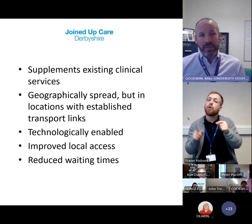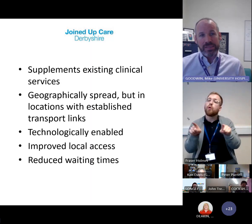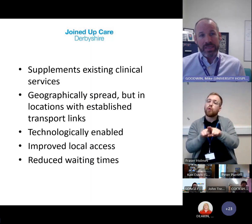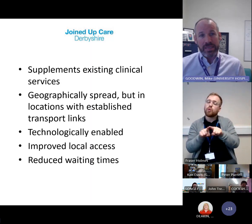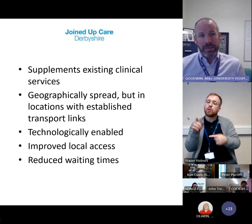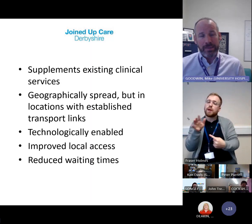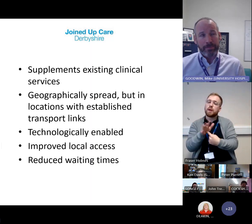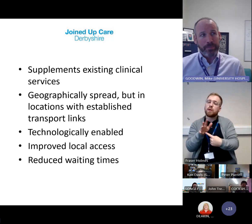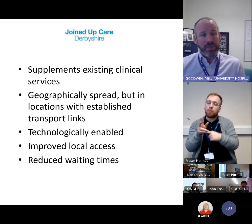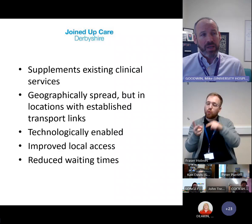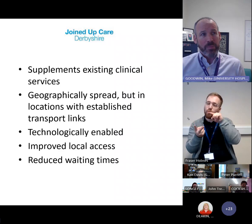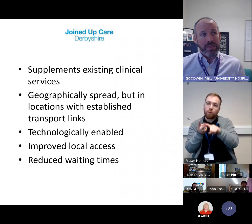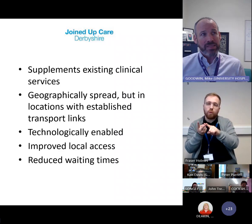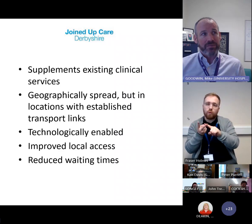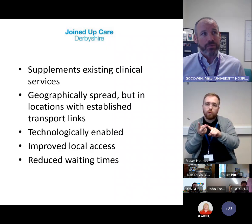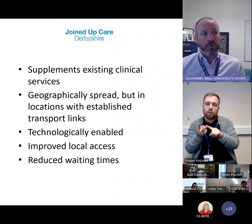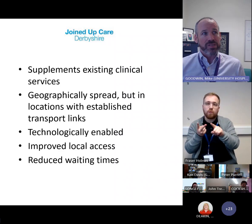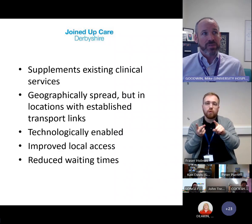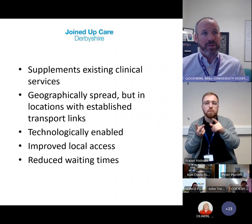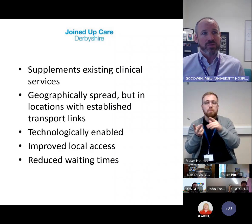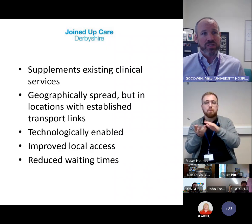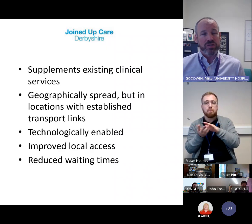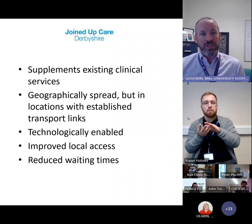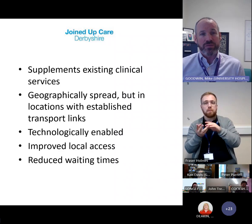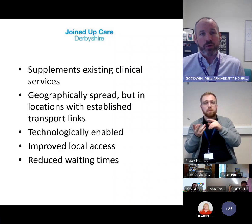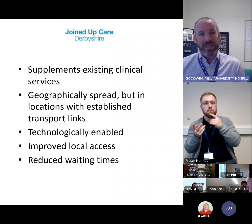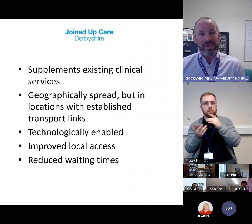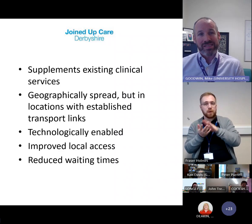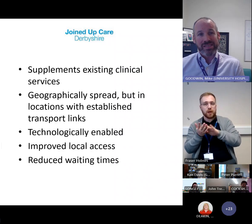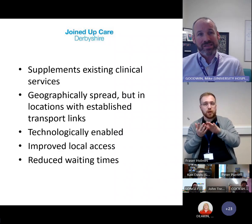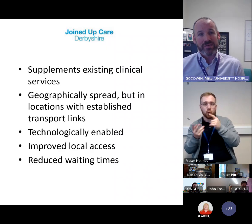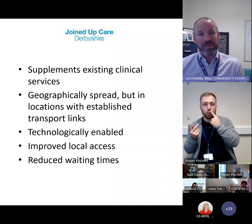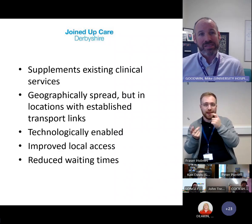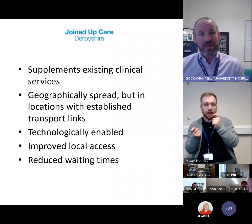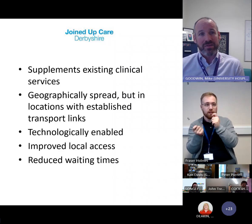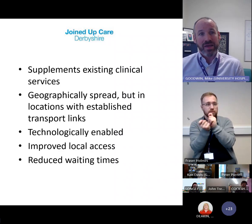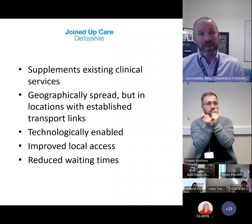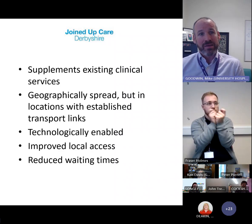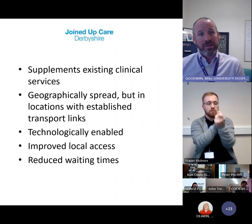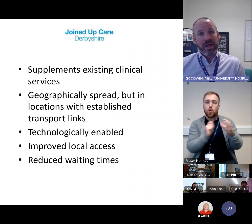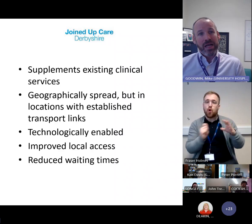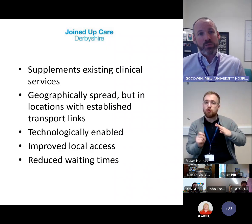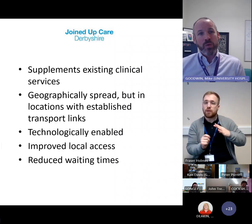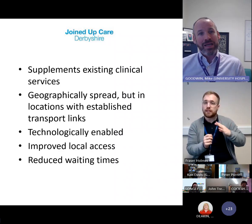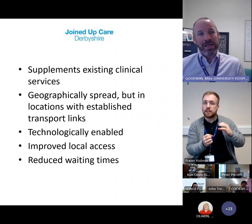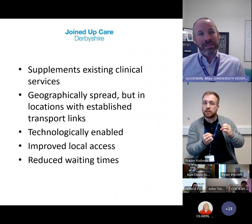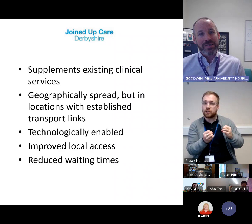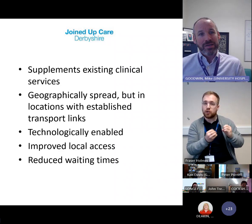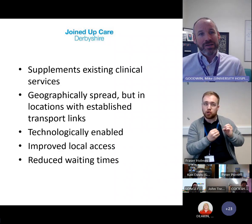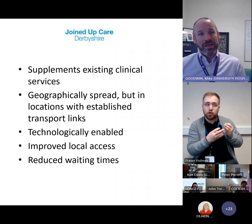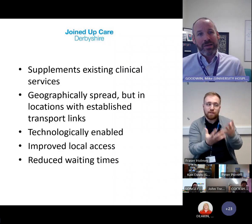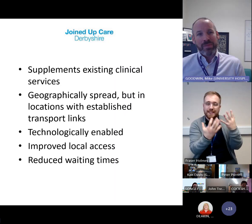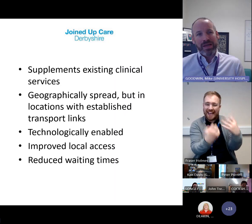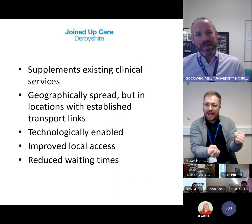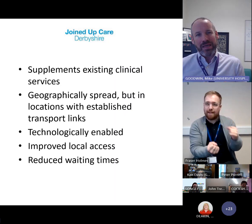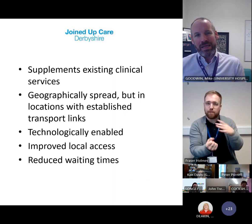importantly, I think, is the ability for us to be able to transform the existing services that are there, as well